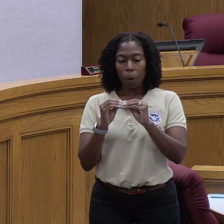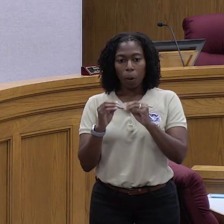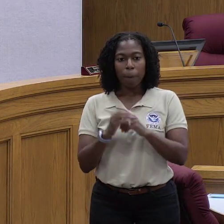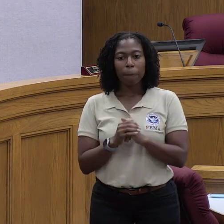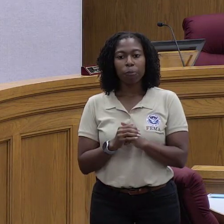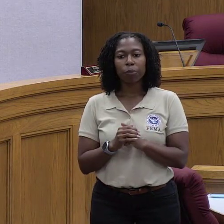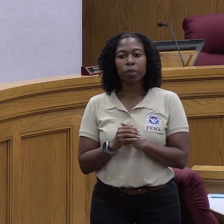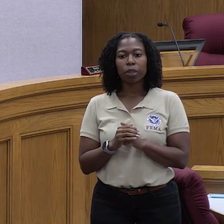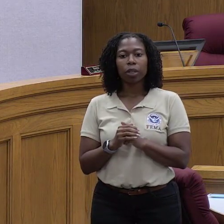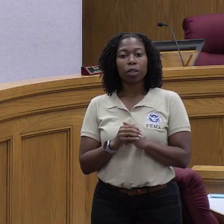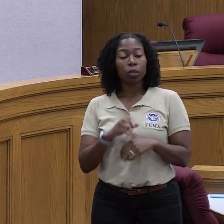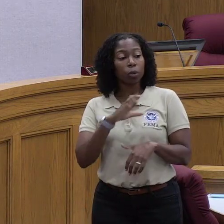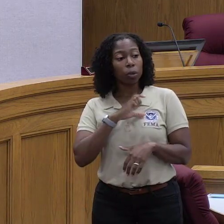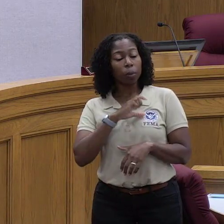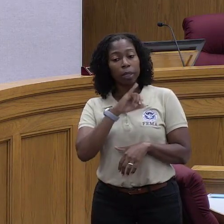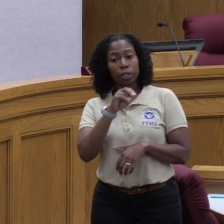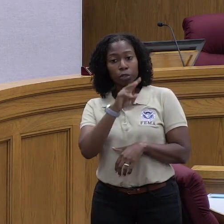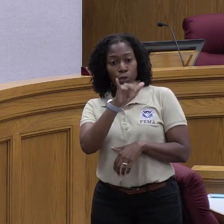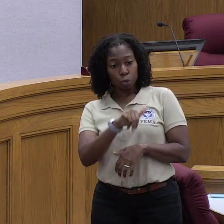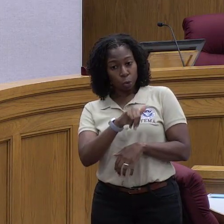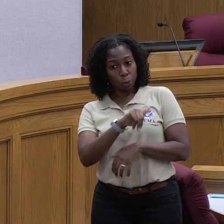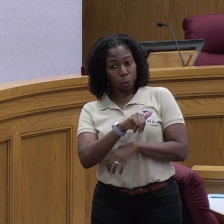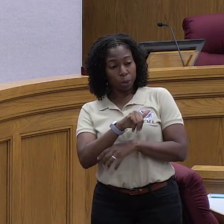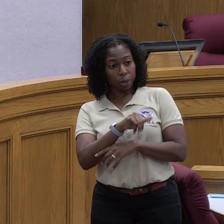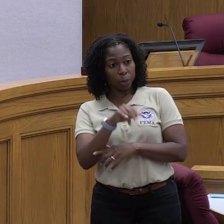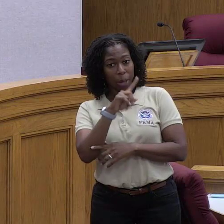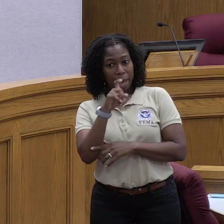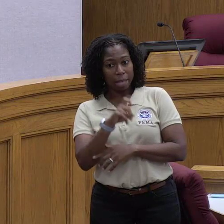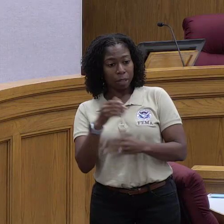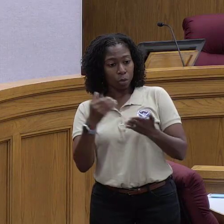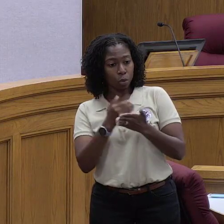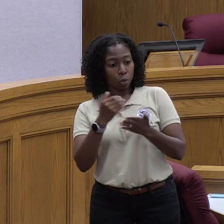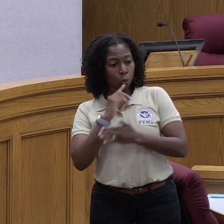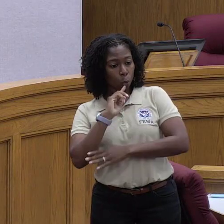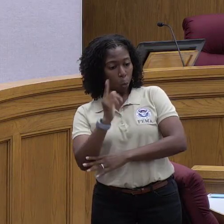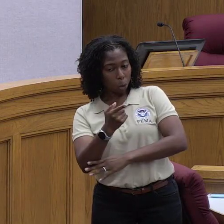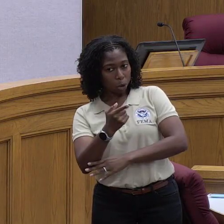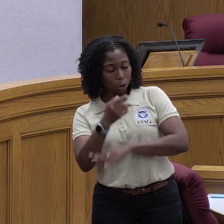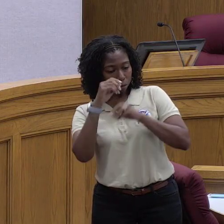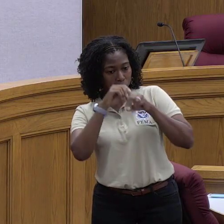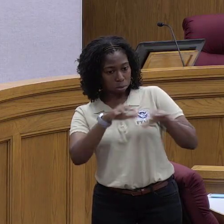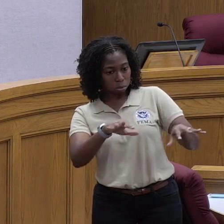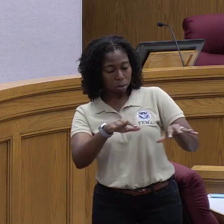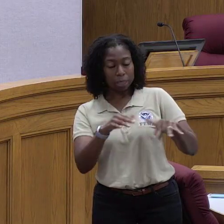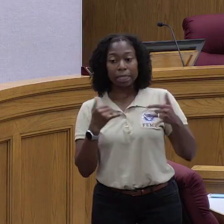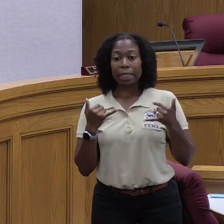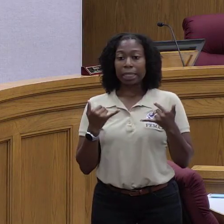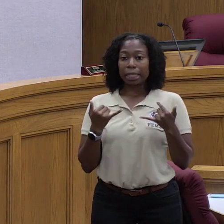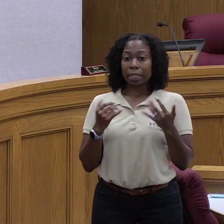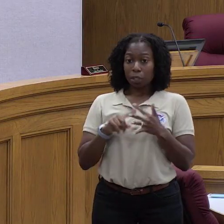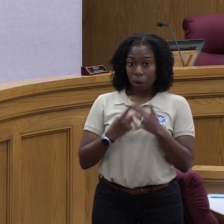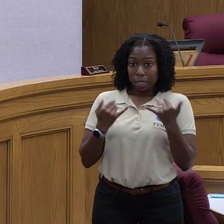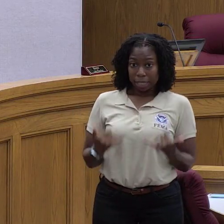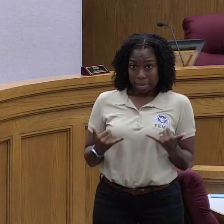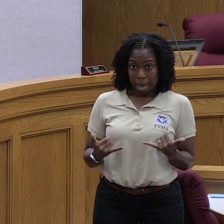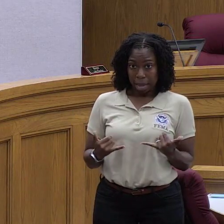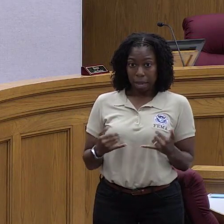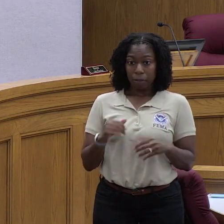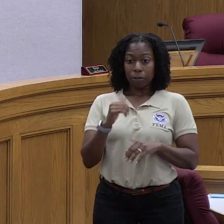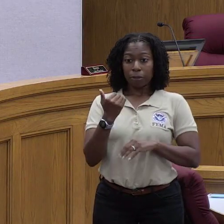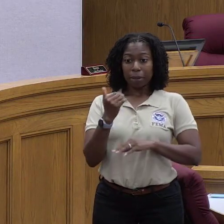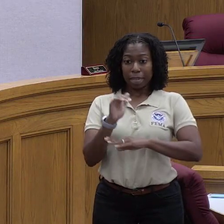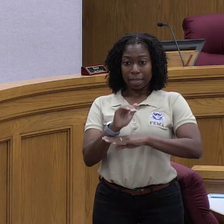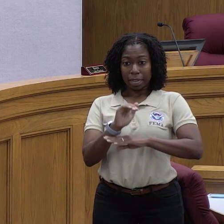change. We asked the police jury to do a new order, and we're going to make the curfew starting today from 10